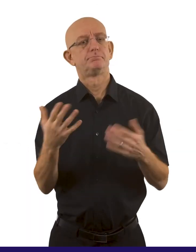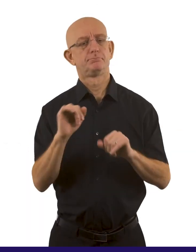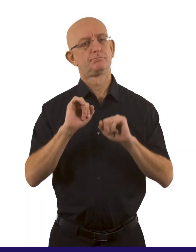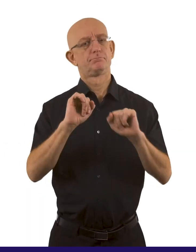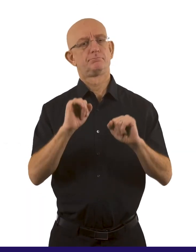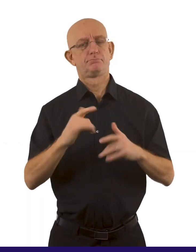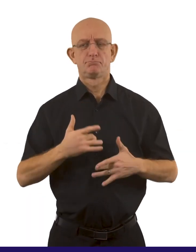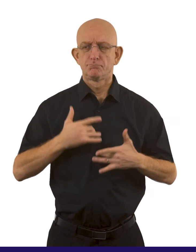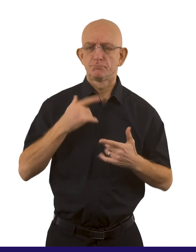Your opinions.